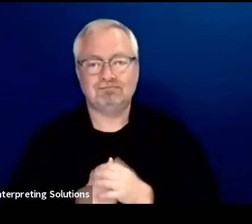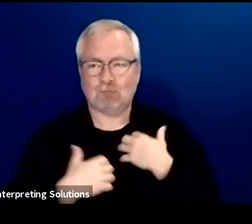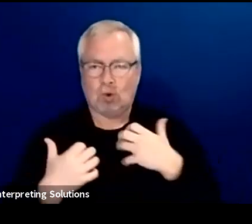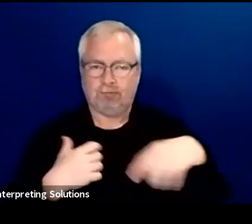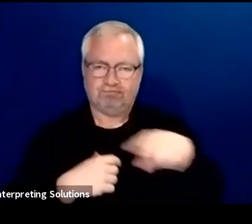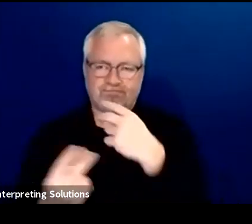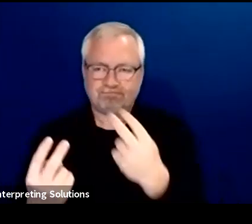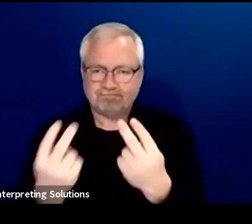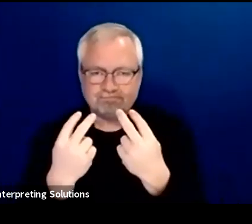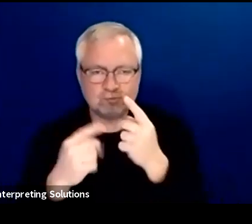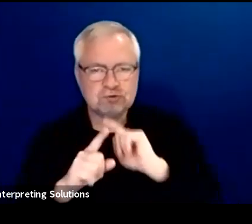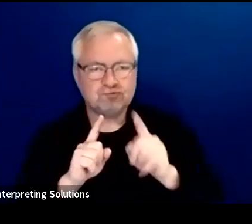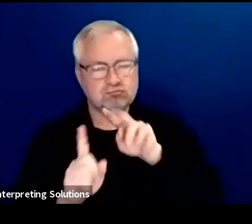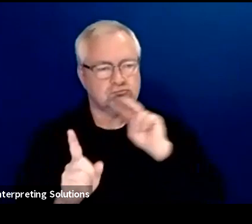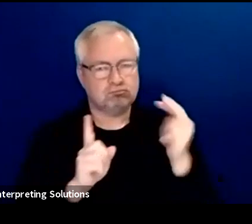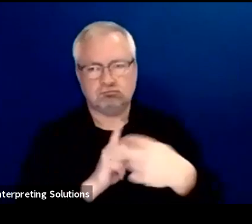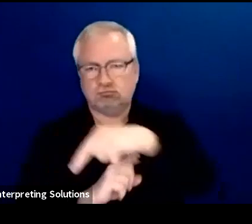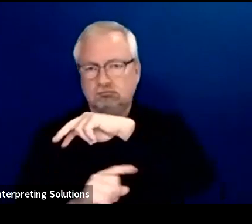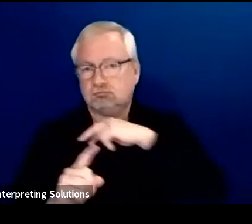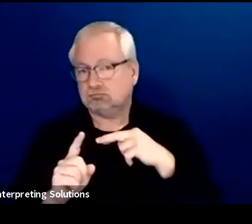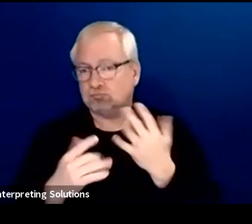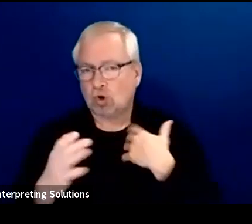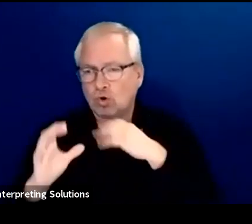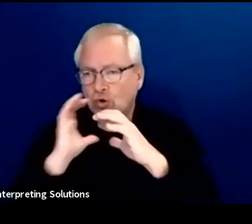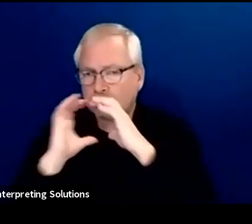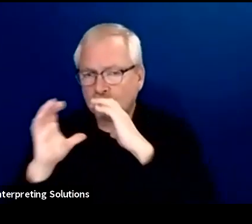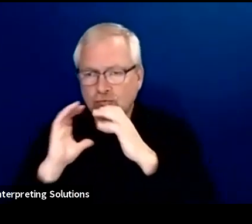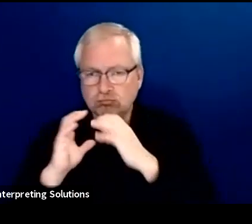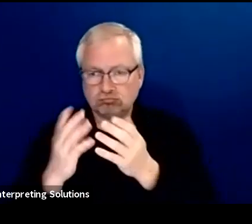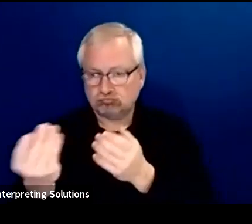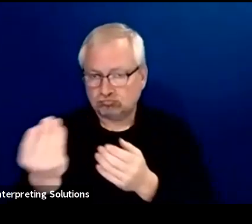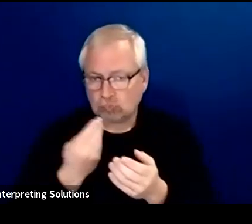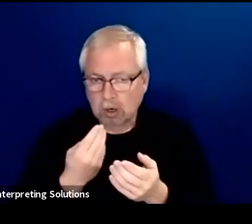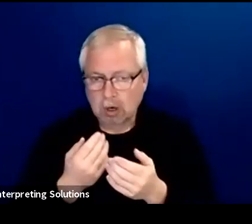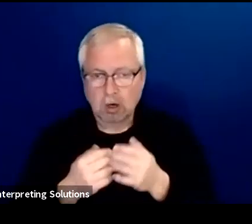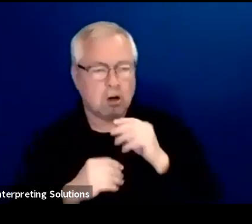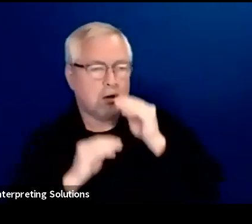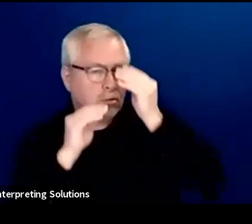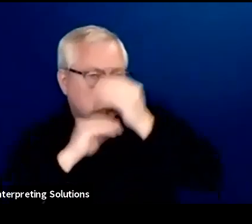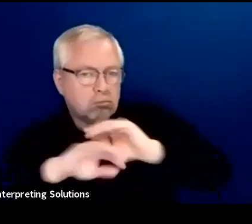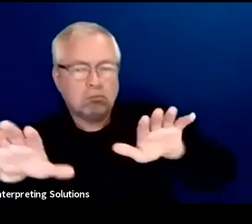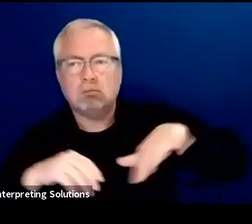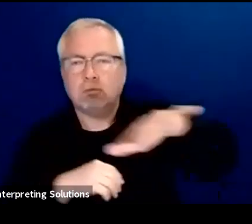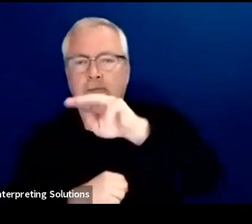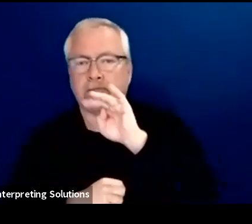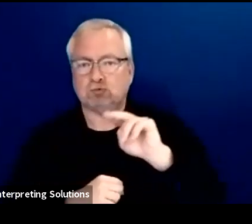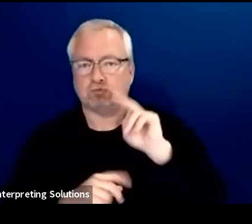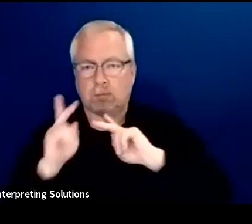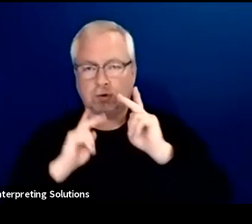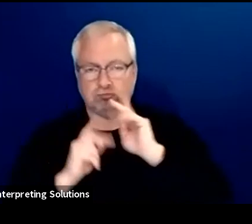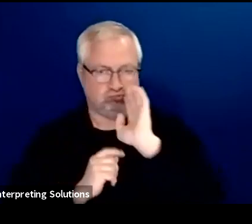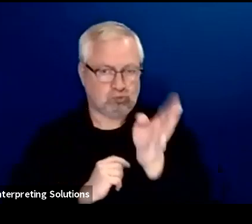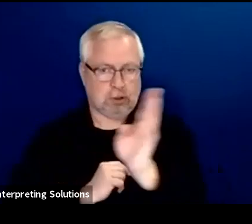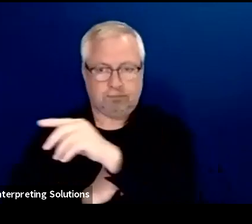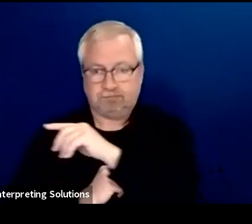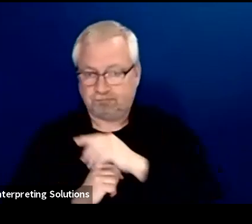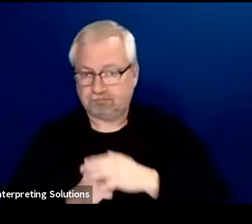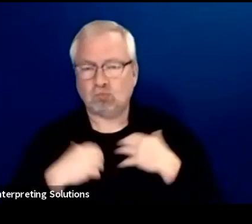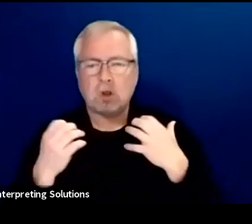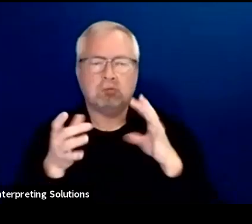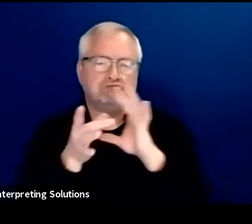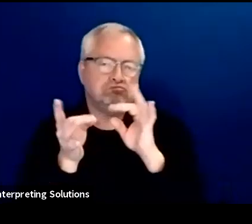then again, be able to communicate directly with Minnesotans. Today, I want to just mention a couple of things we're taking and